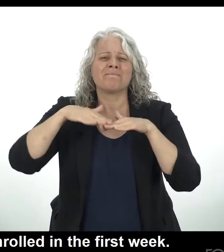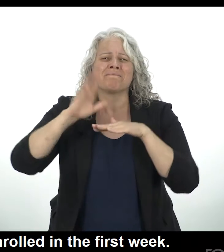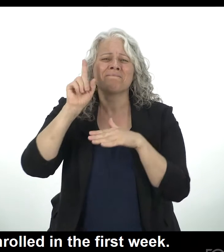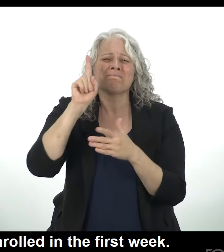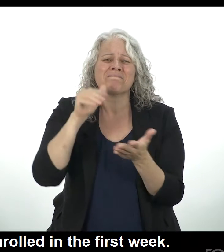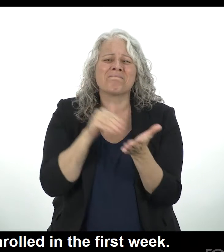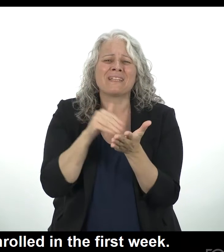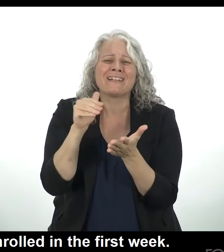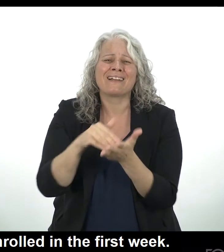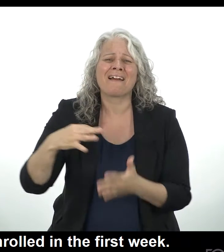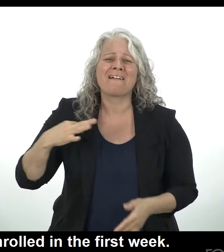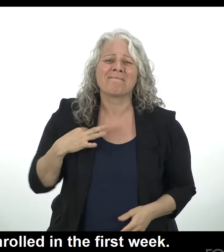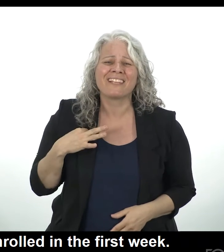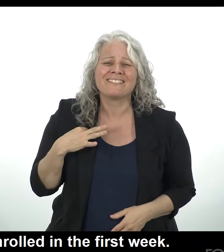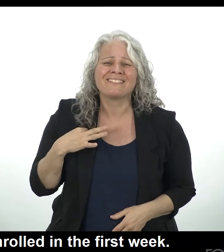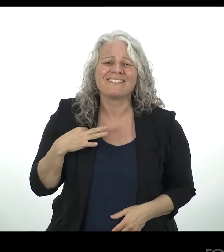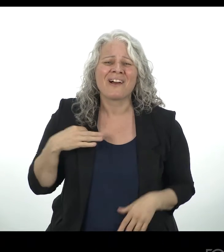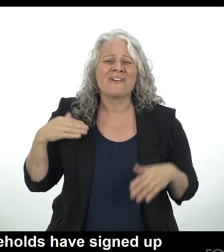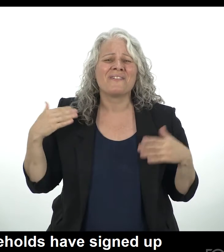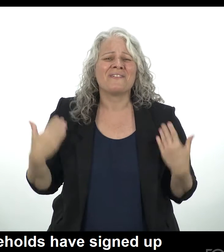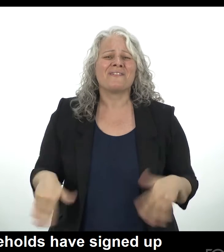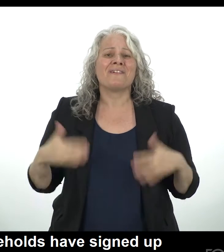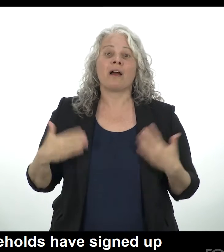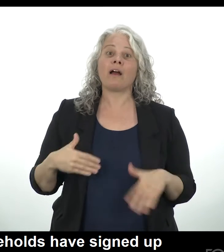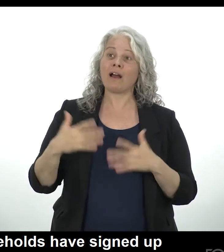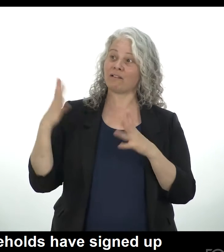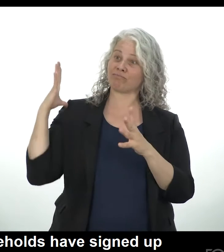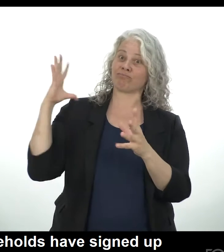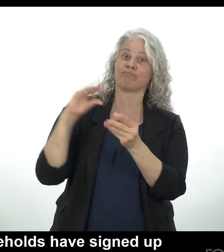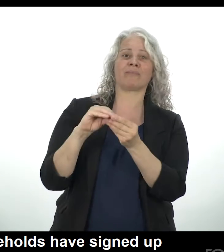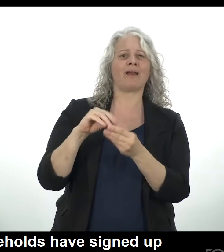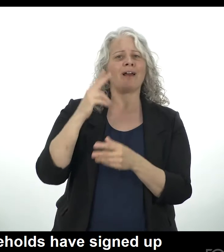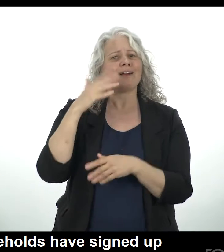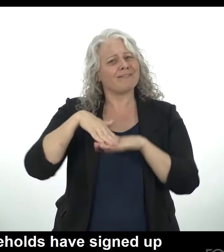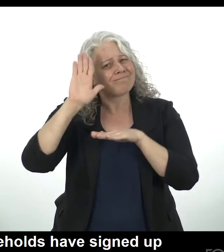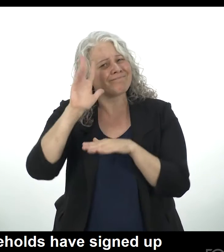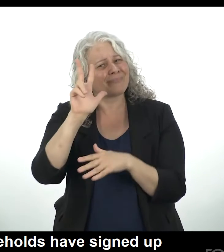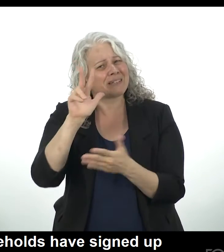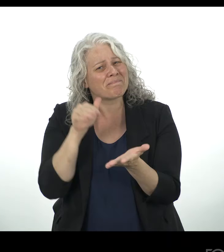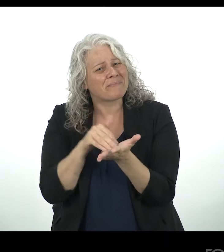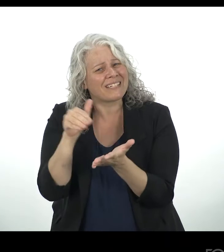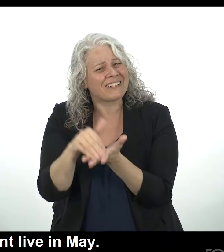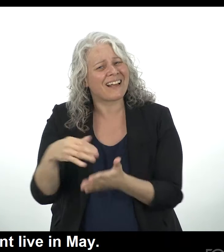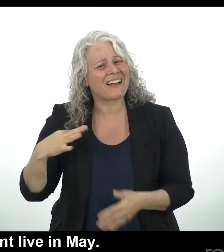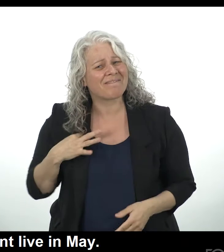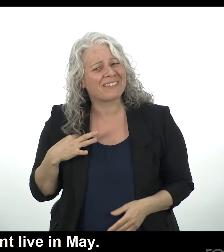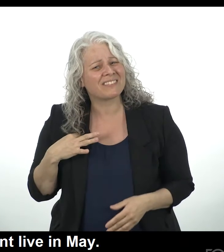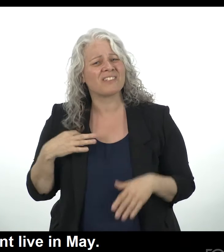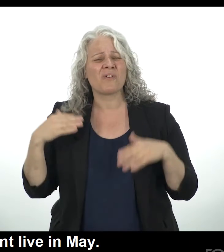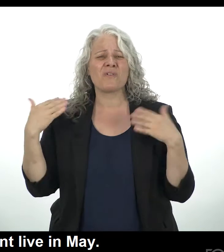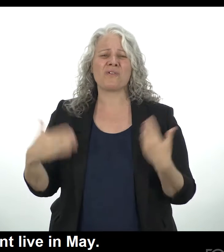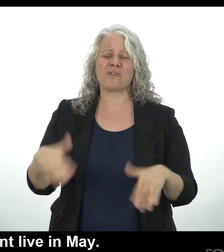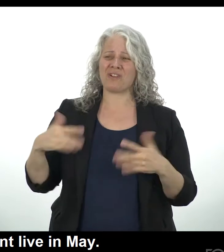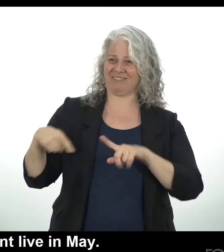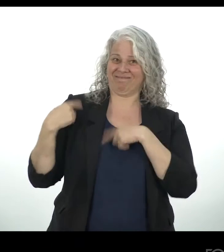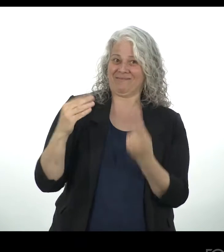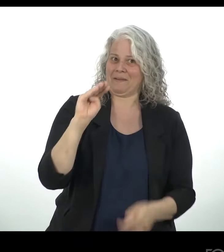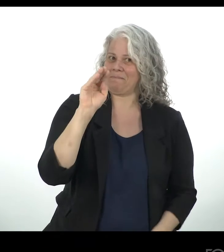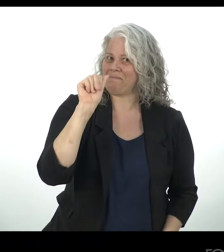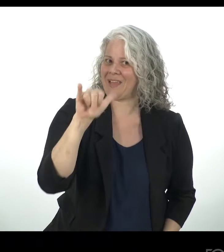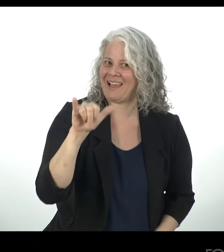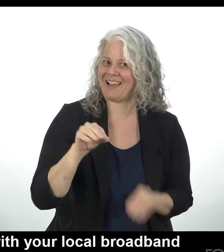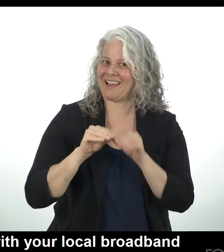than 1 million Americans enrolled in the first week. Altogether, over 3 million households have signed up since this program went live in